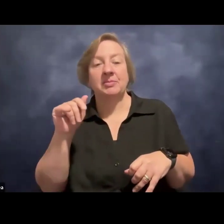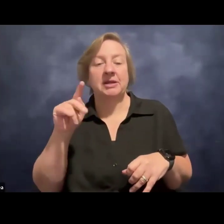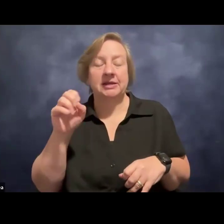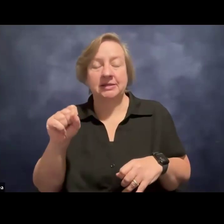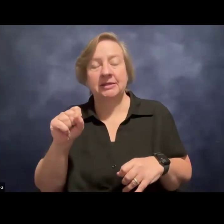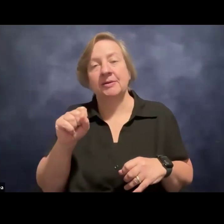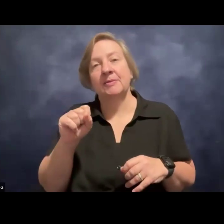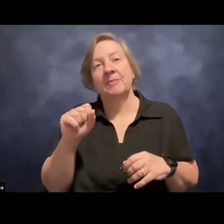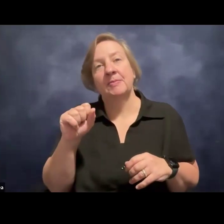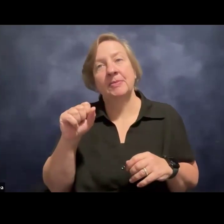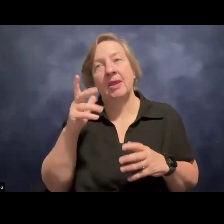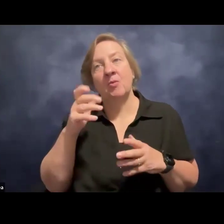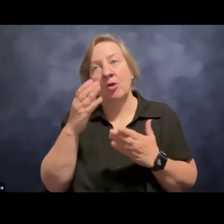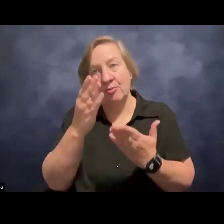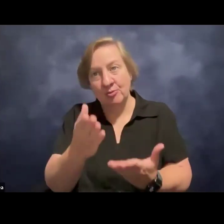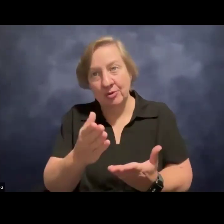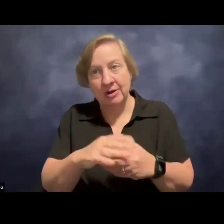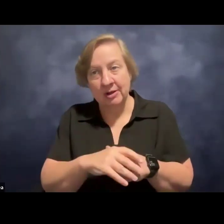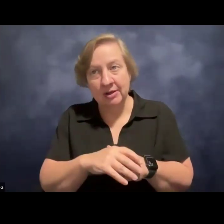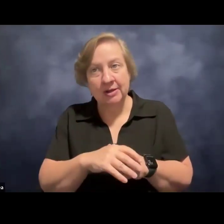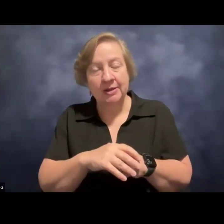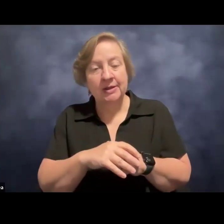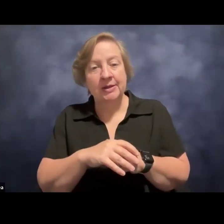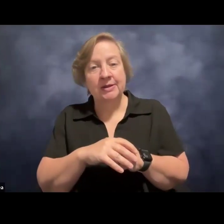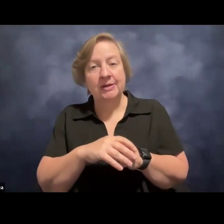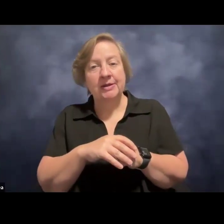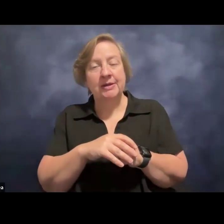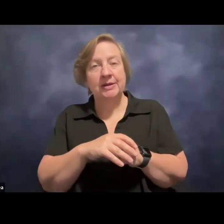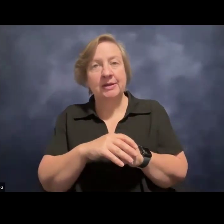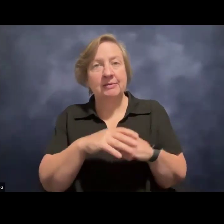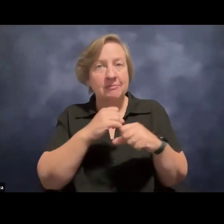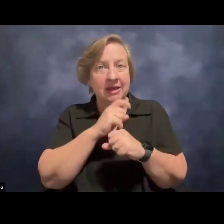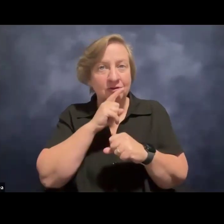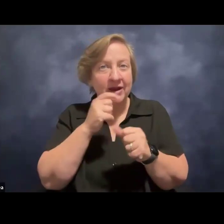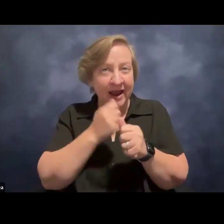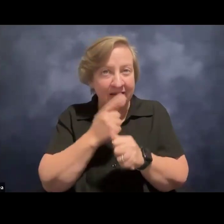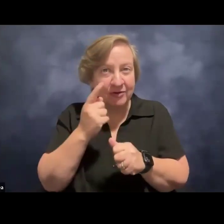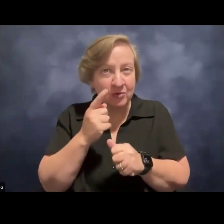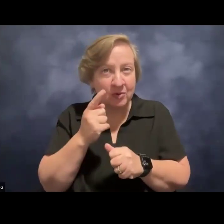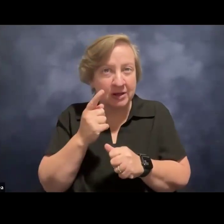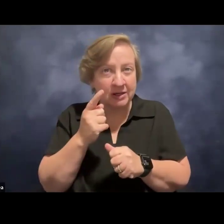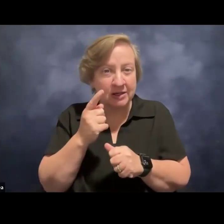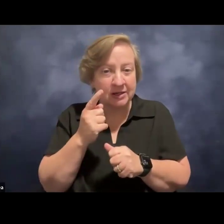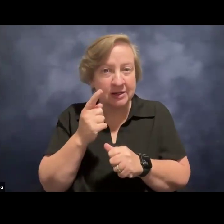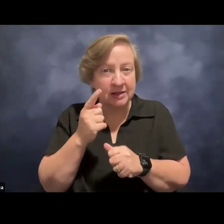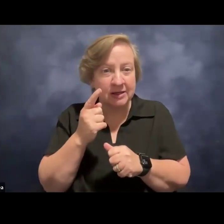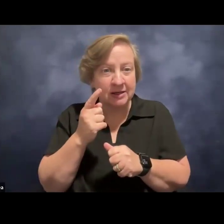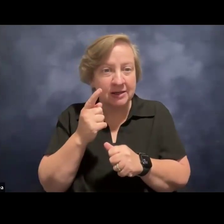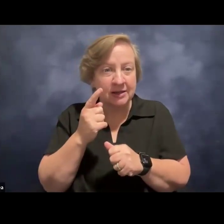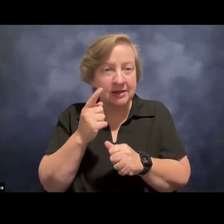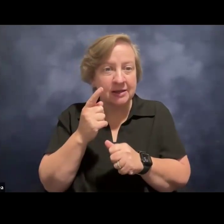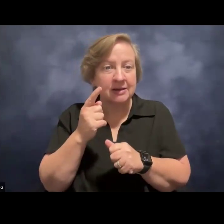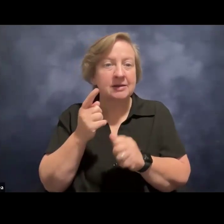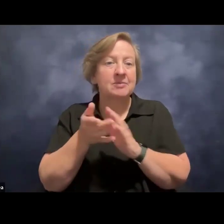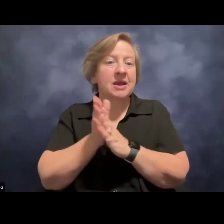microphone again, because I wanted to bring this up, was just to make sure that everybody is aware. And I don't think we got an email sent